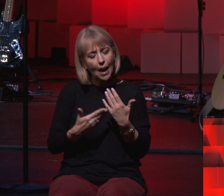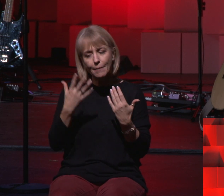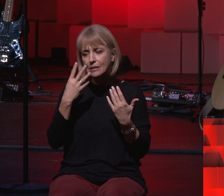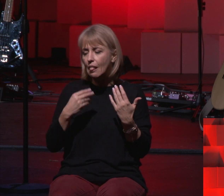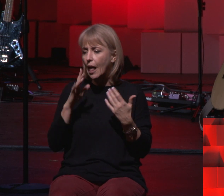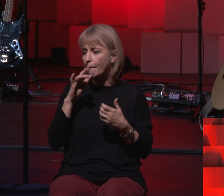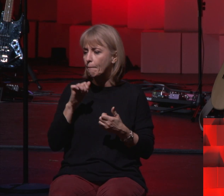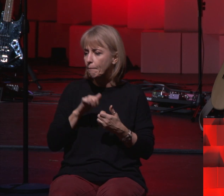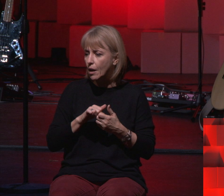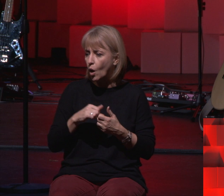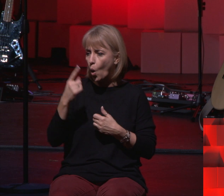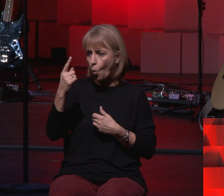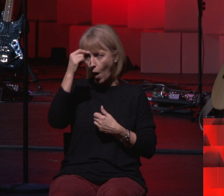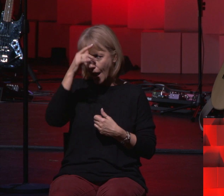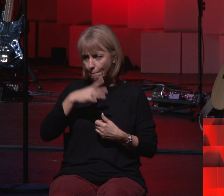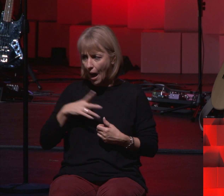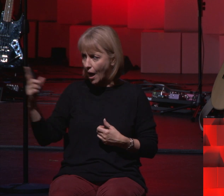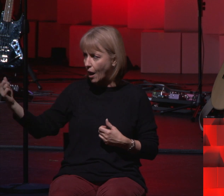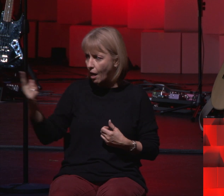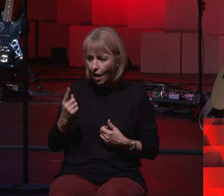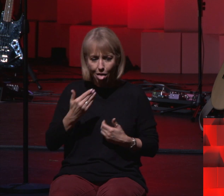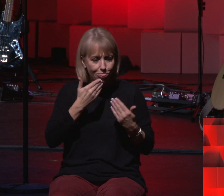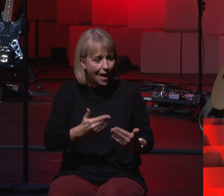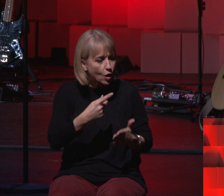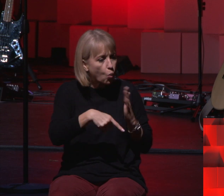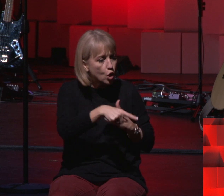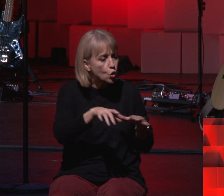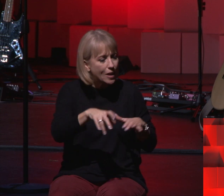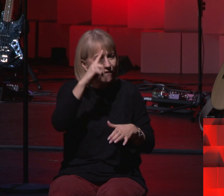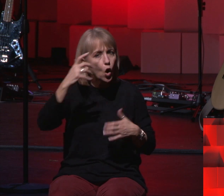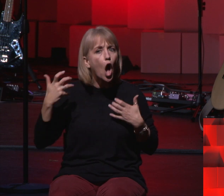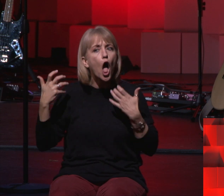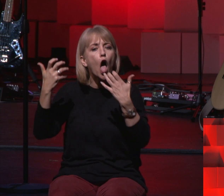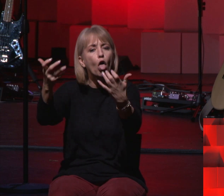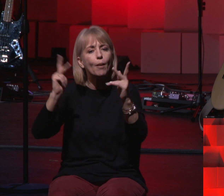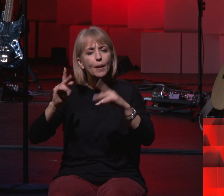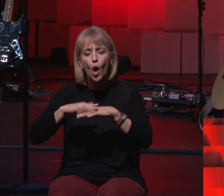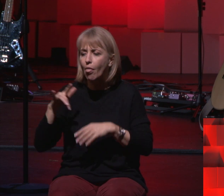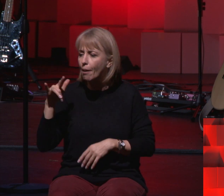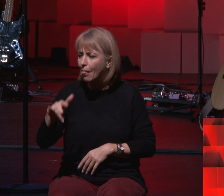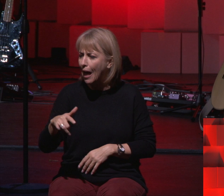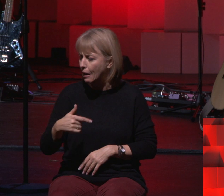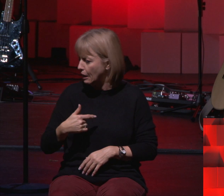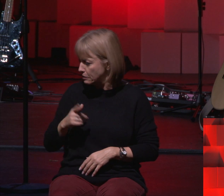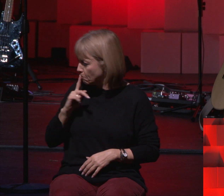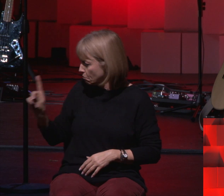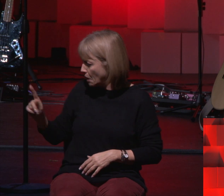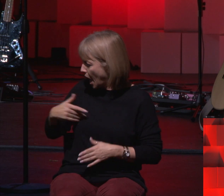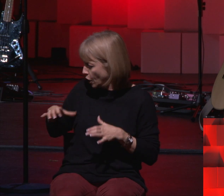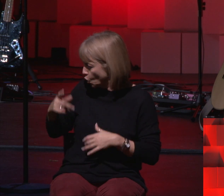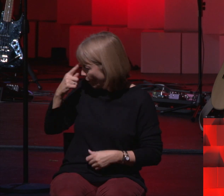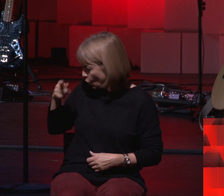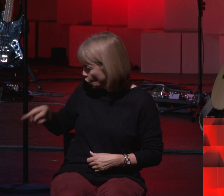to him and said, thank you so much for what you did for all of us on the plane. And Colonel Sanders said, I didn't do that for you, I did it for the